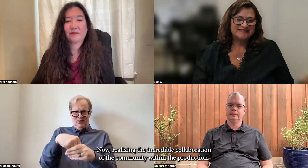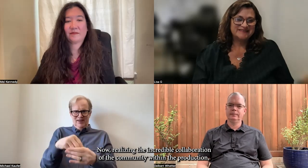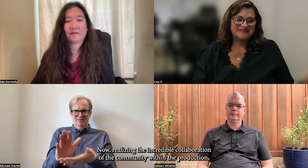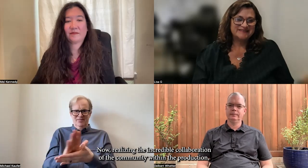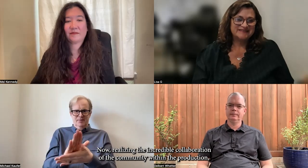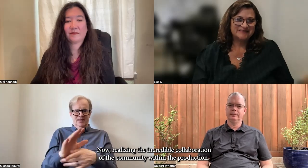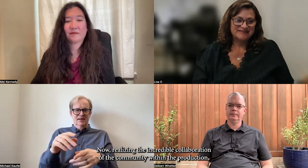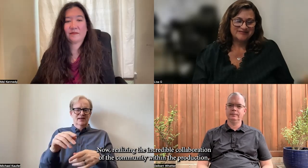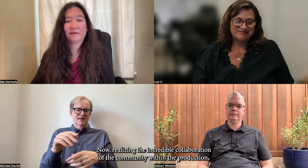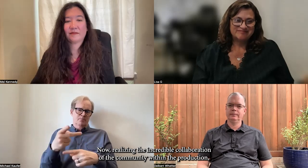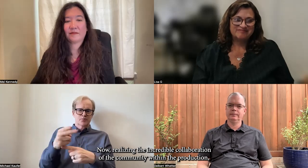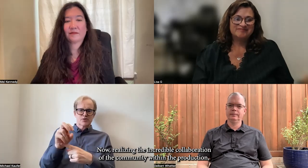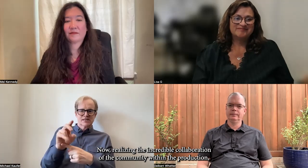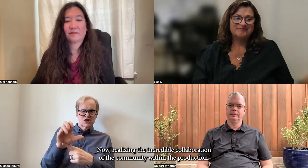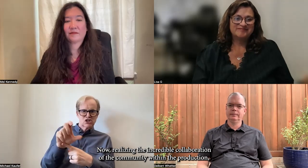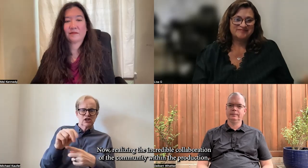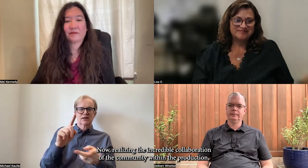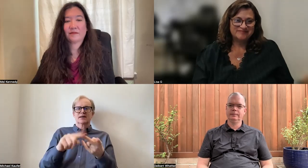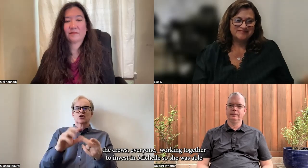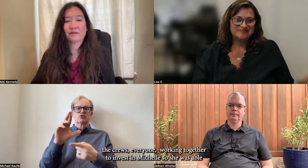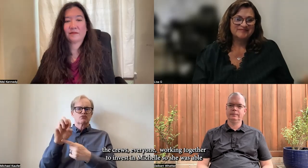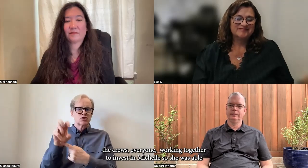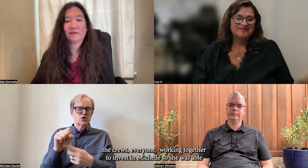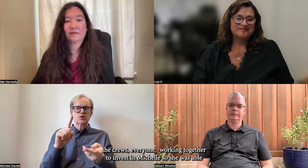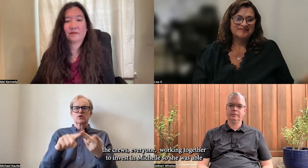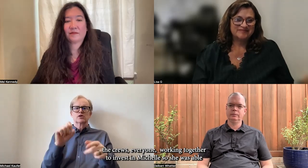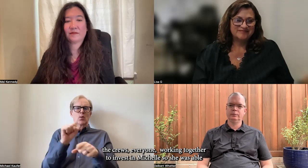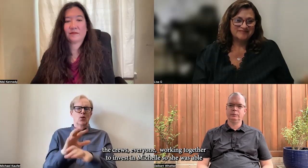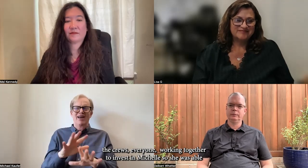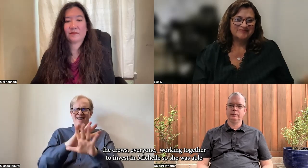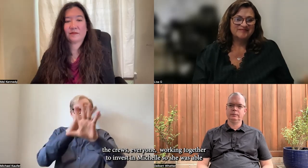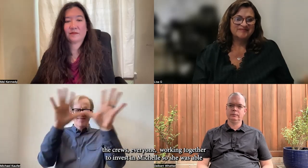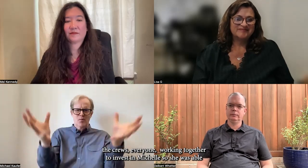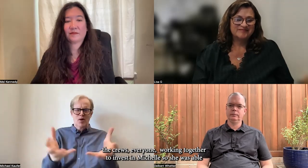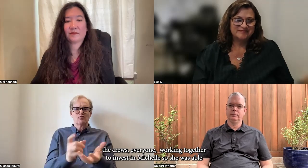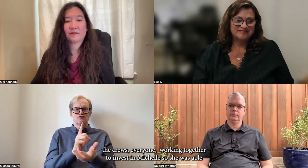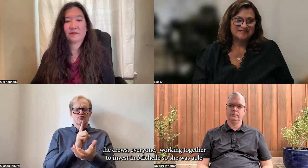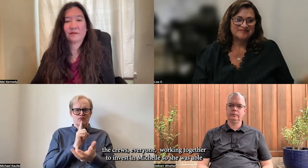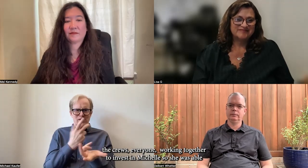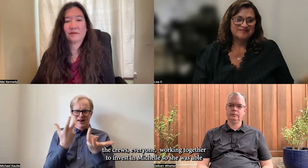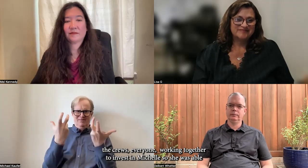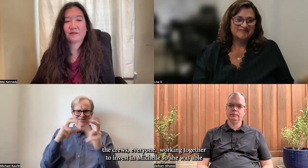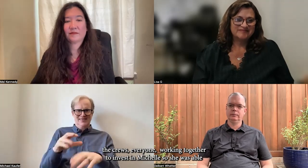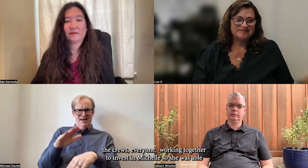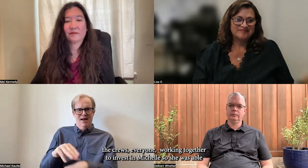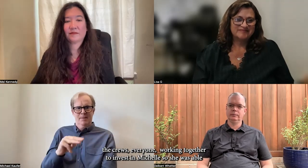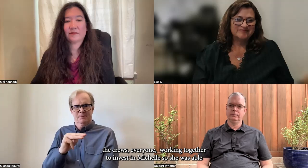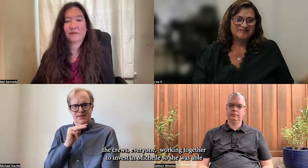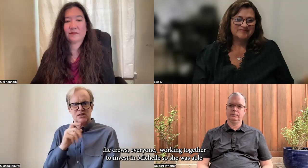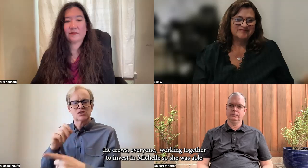community within the production, the crews, everyone working together to invest in Michelle so